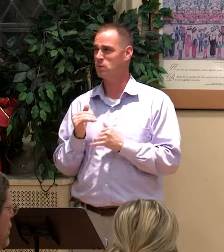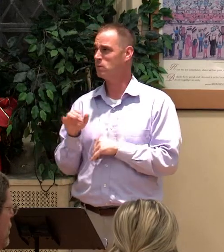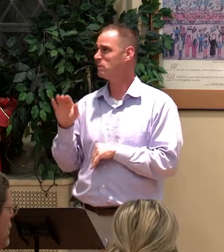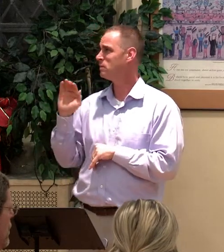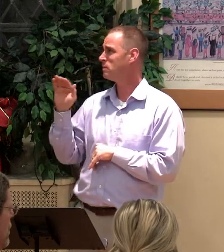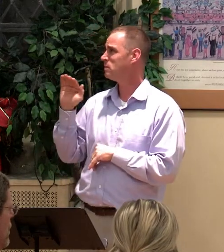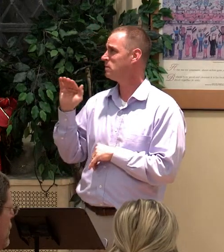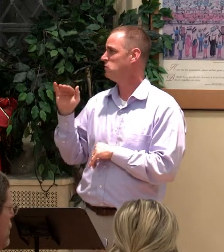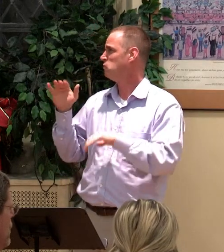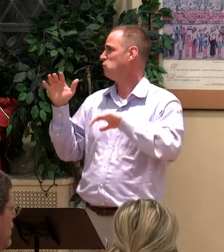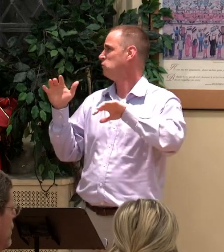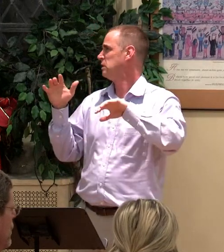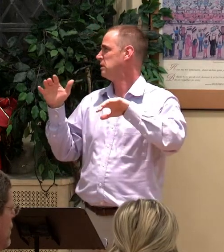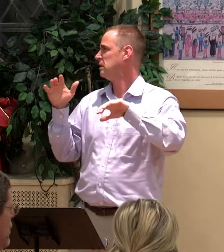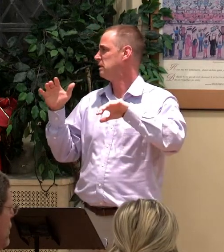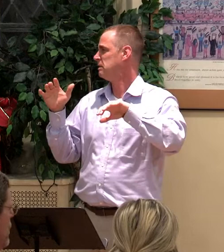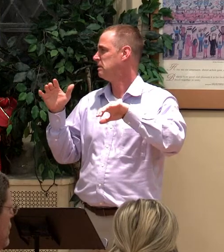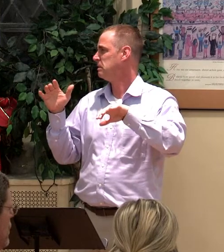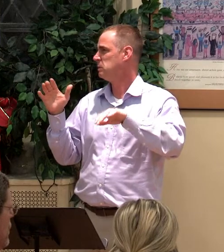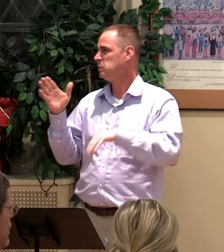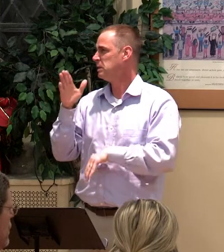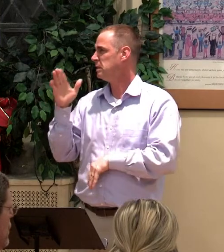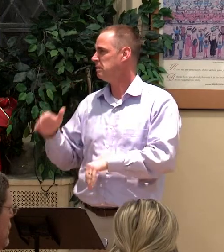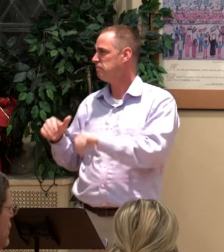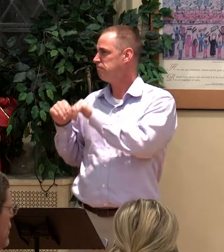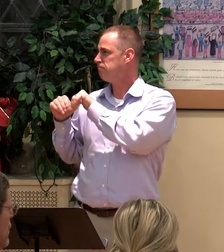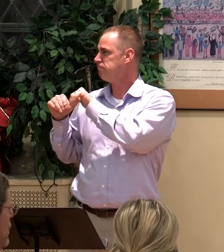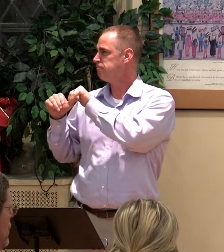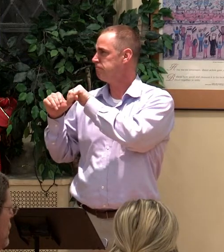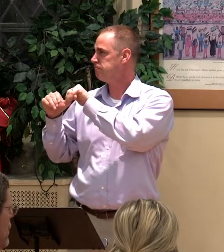say, and it's never going to end.